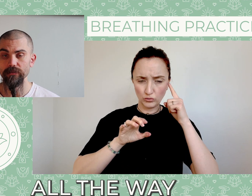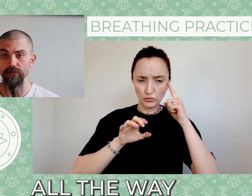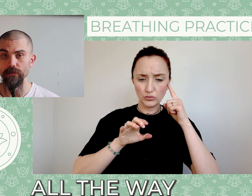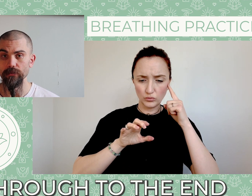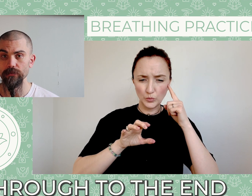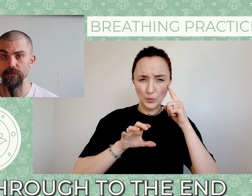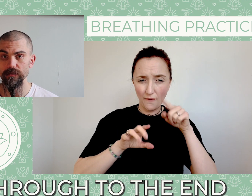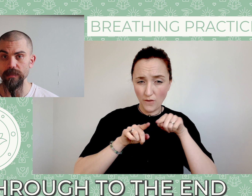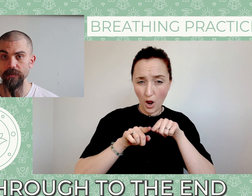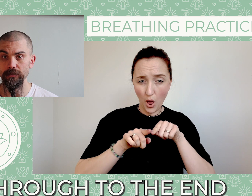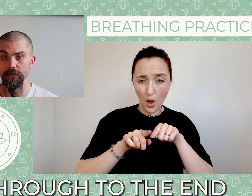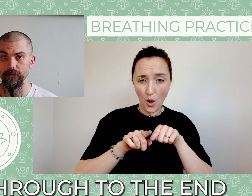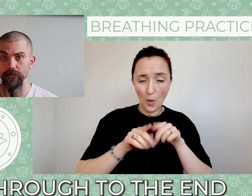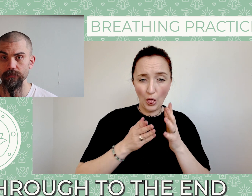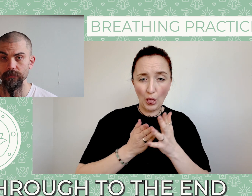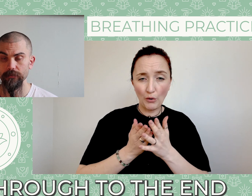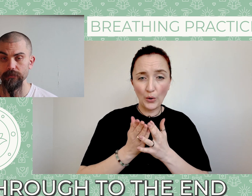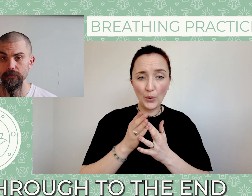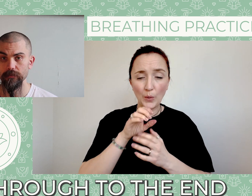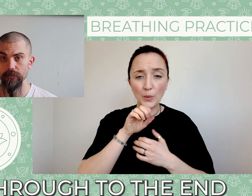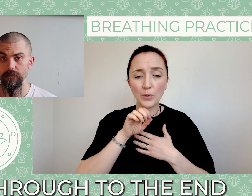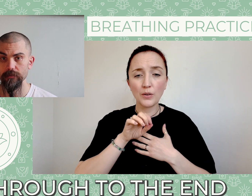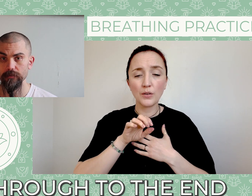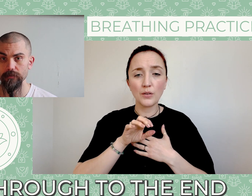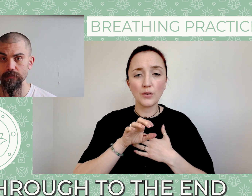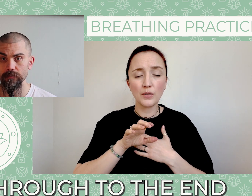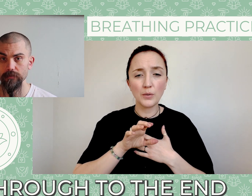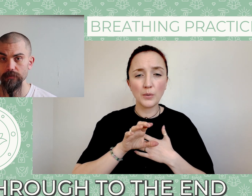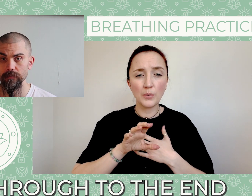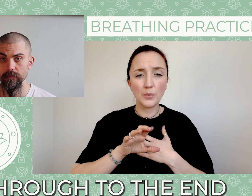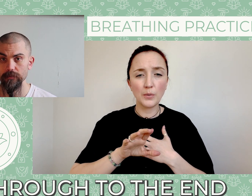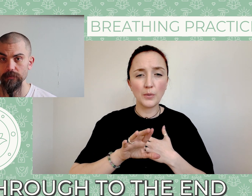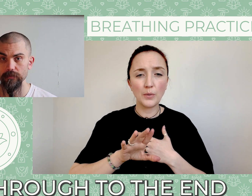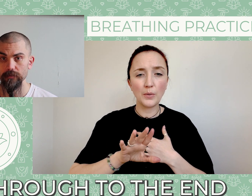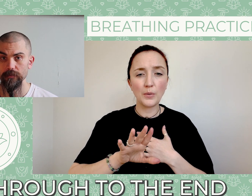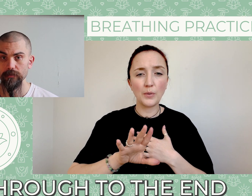following it all the way through to the end.